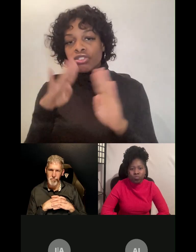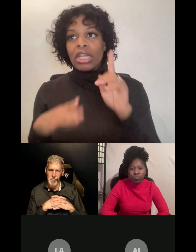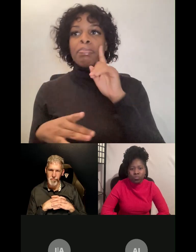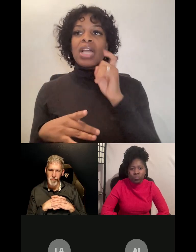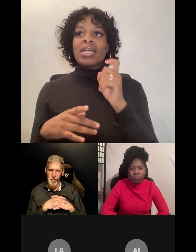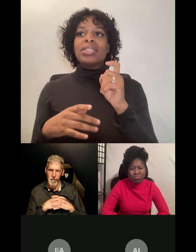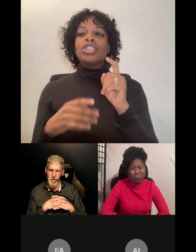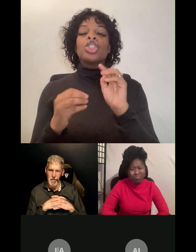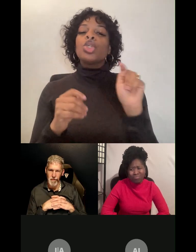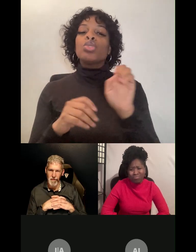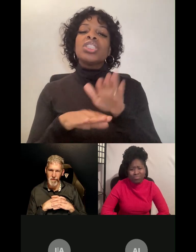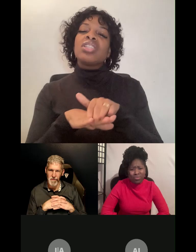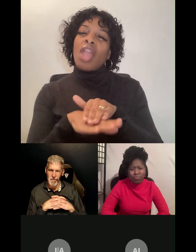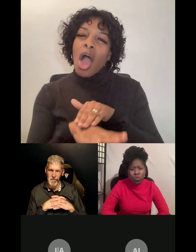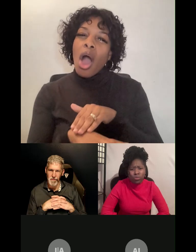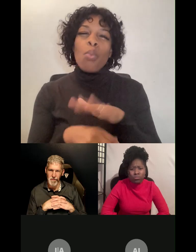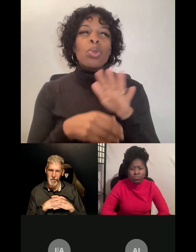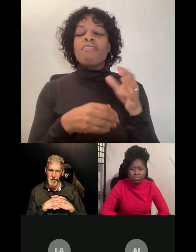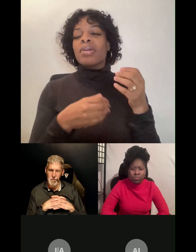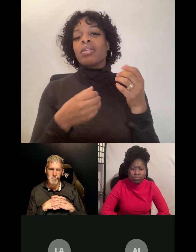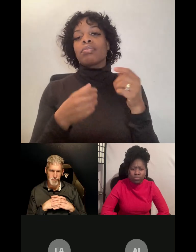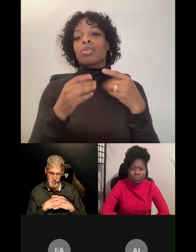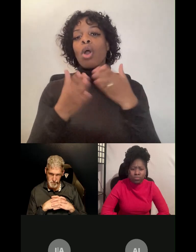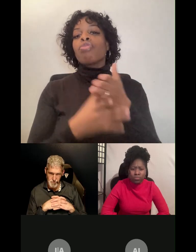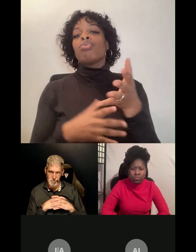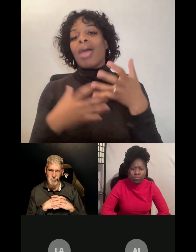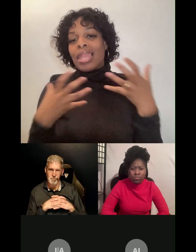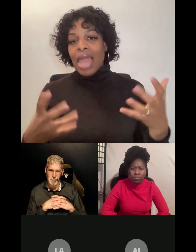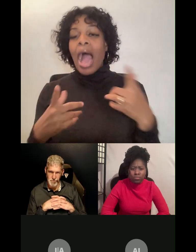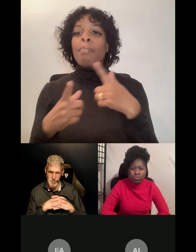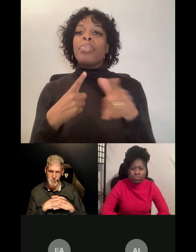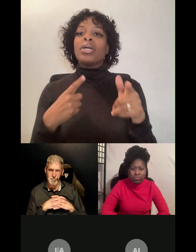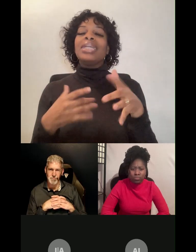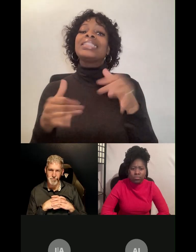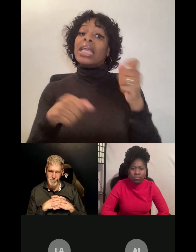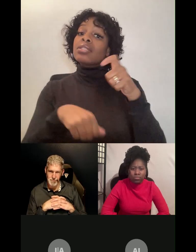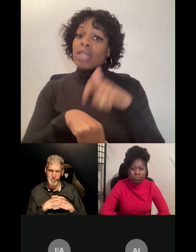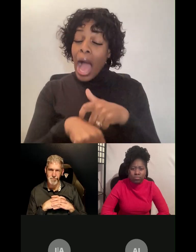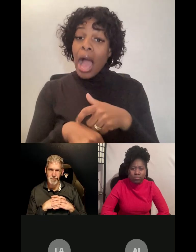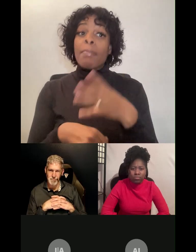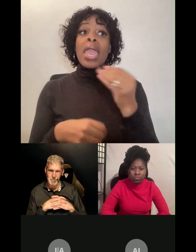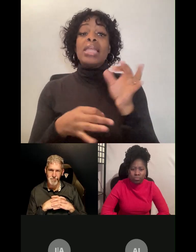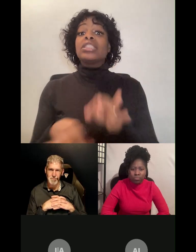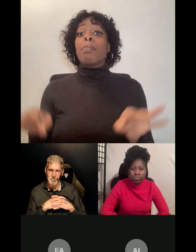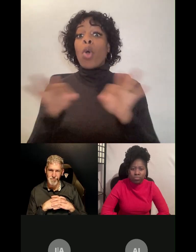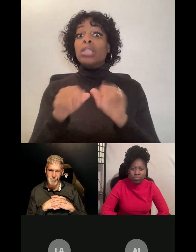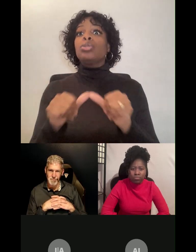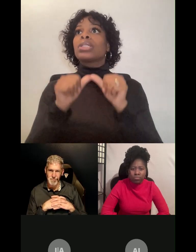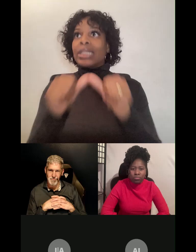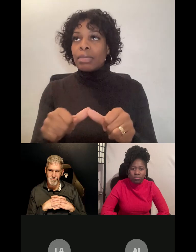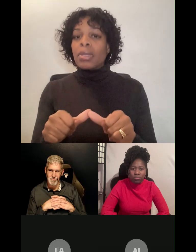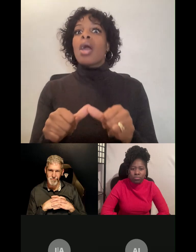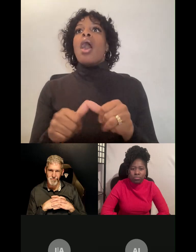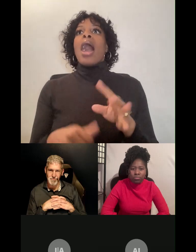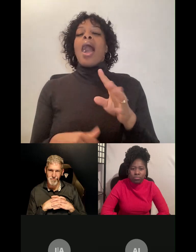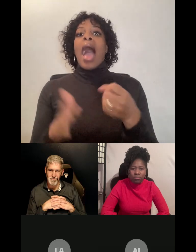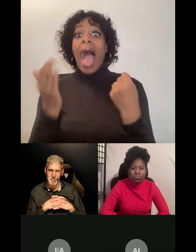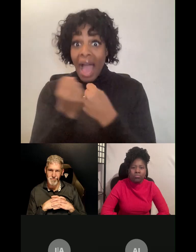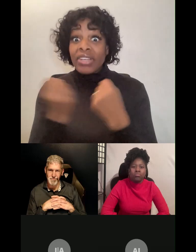still frustrated because it's too slow. We've been going through a lot, but it takes time and it's important to